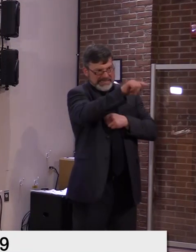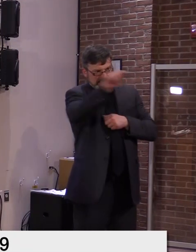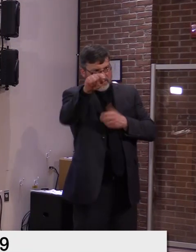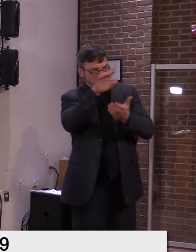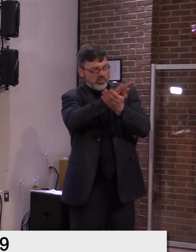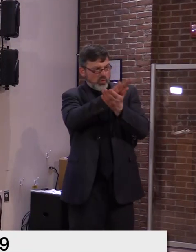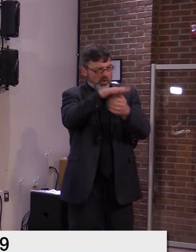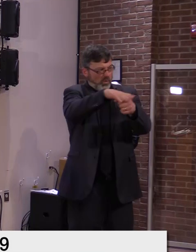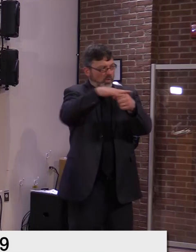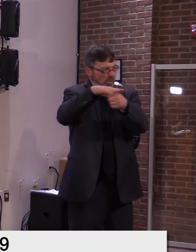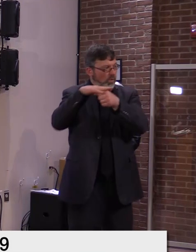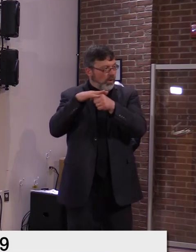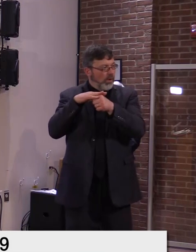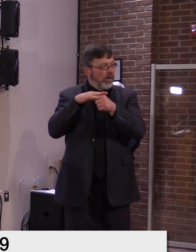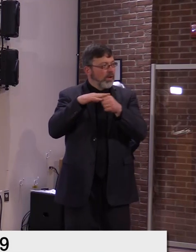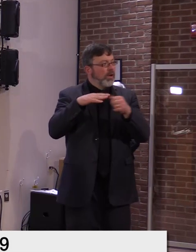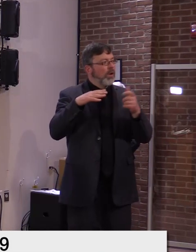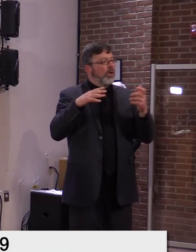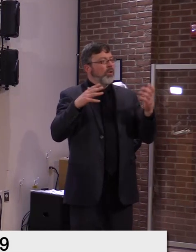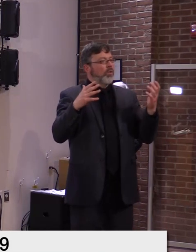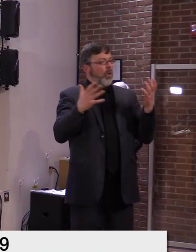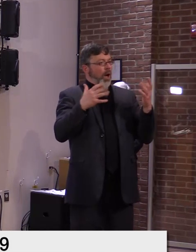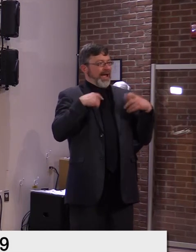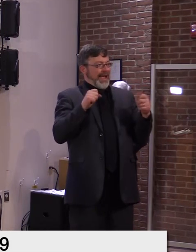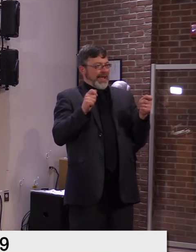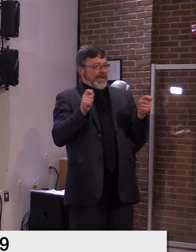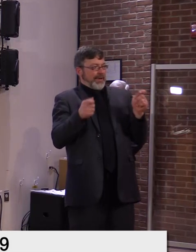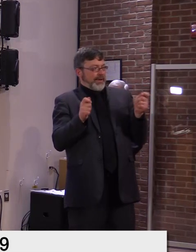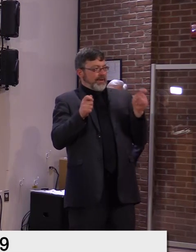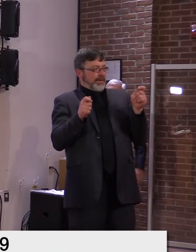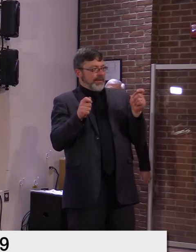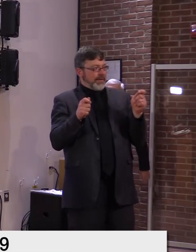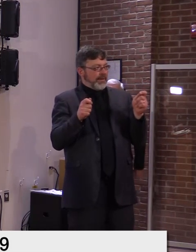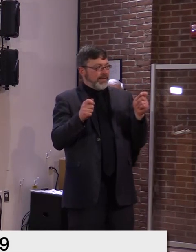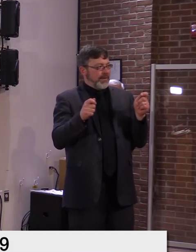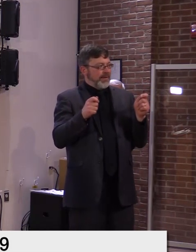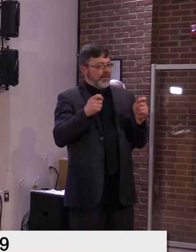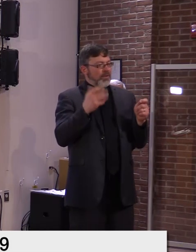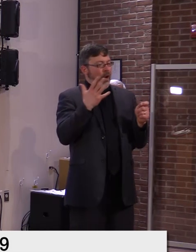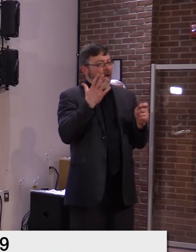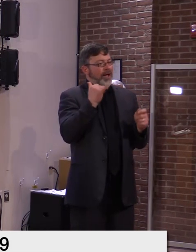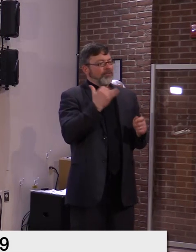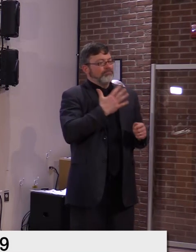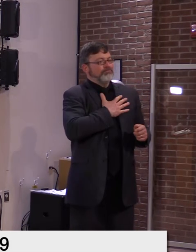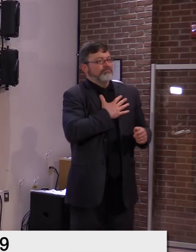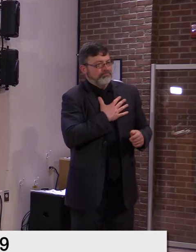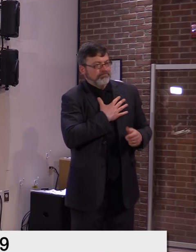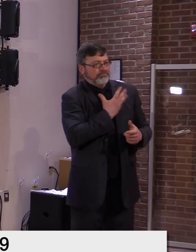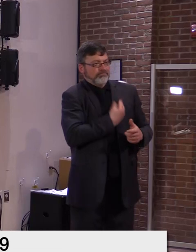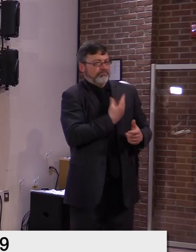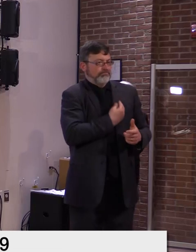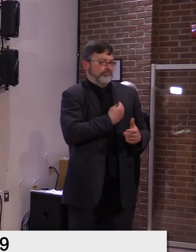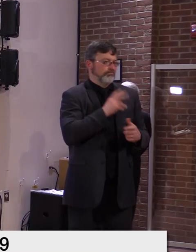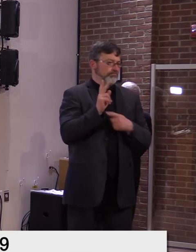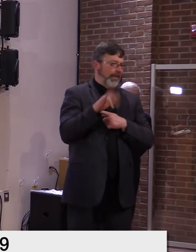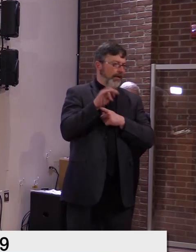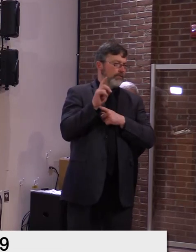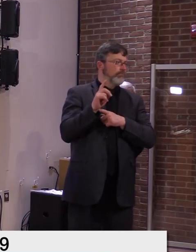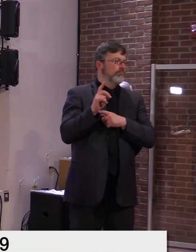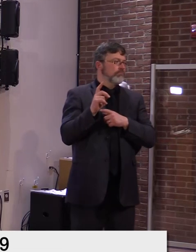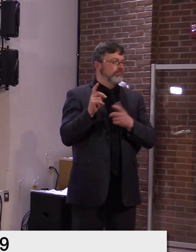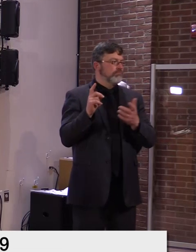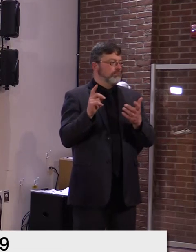flexible, as kind to our students as possible, who are, who have navigated